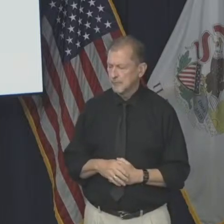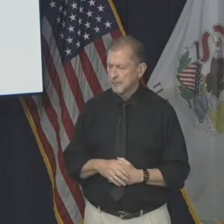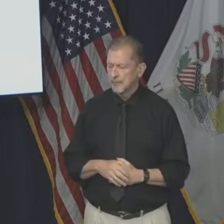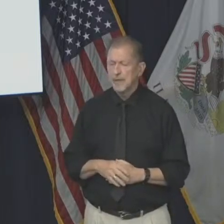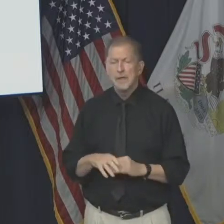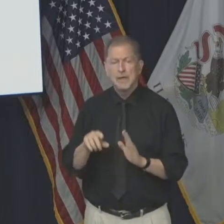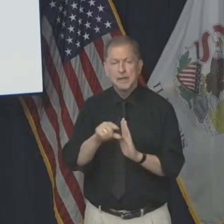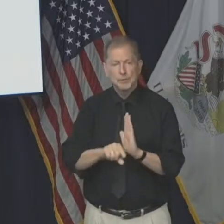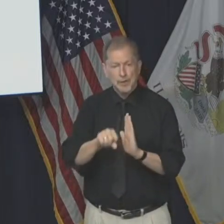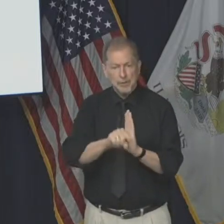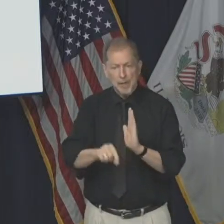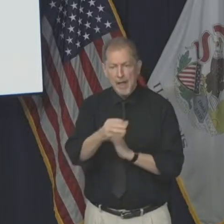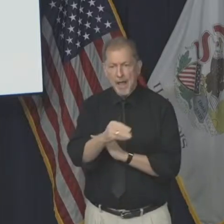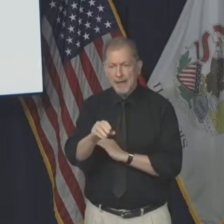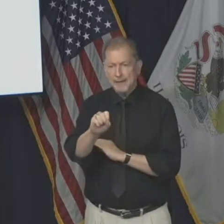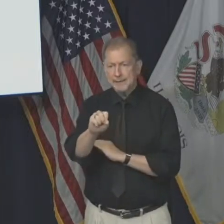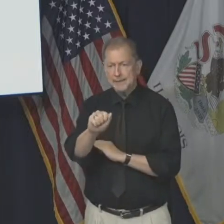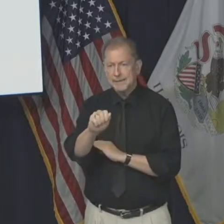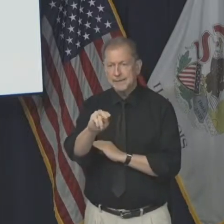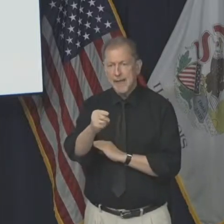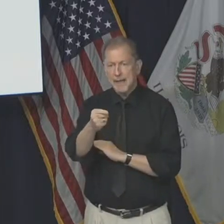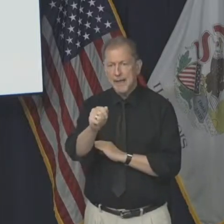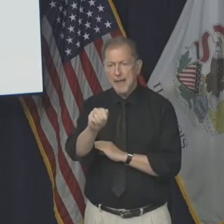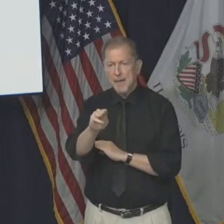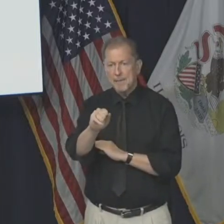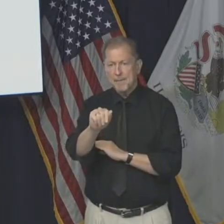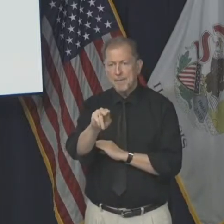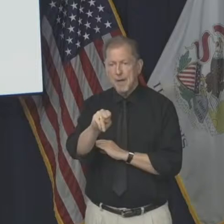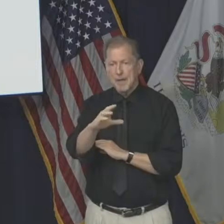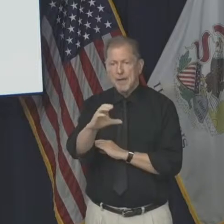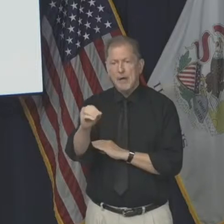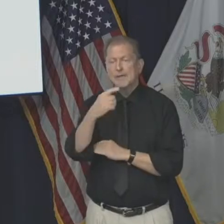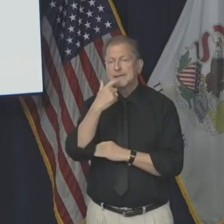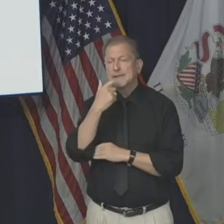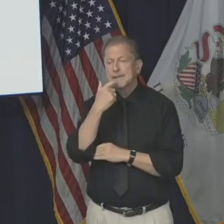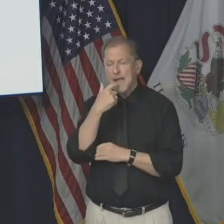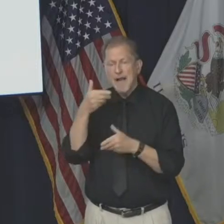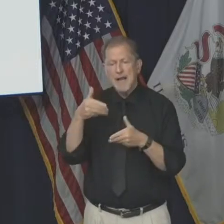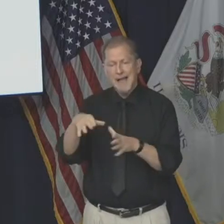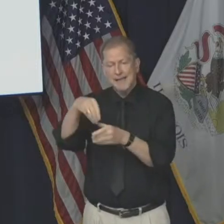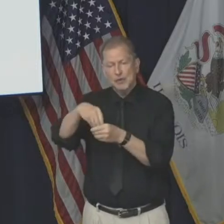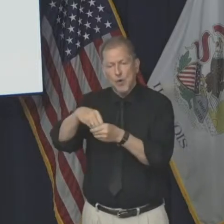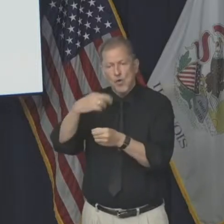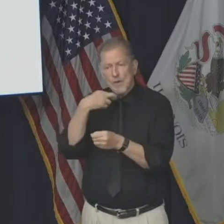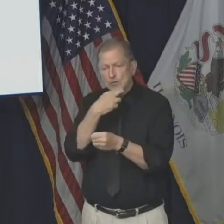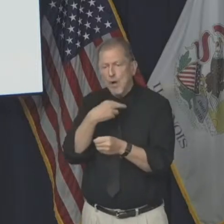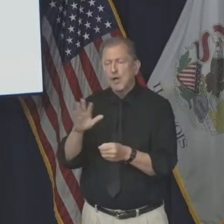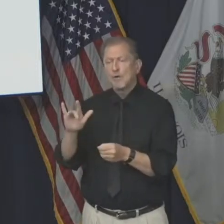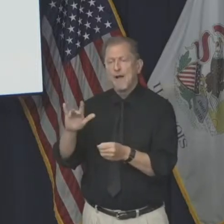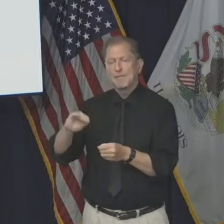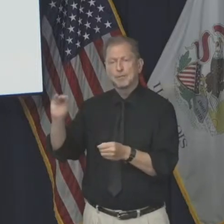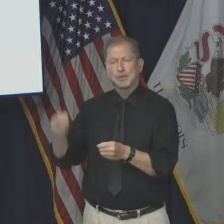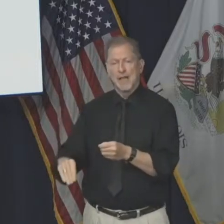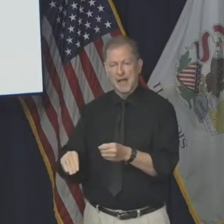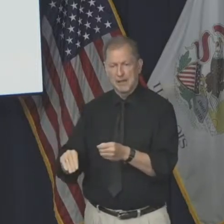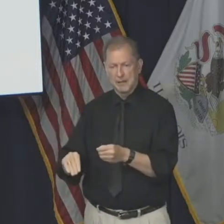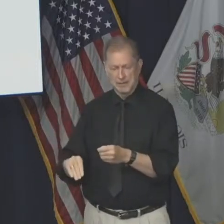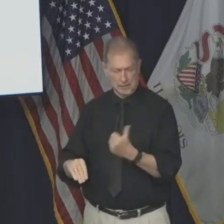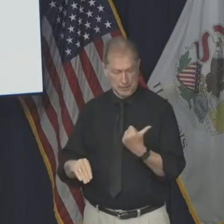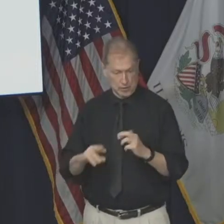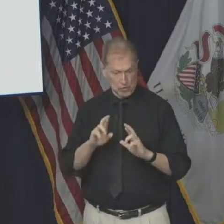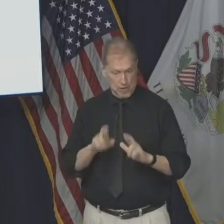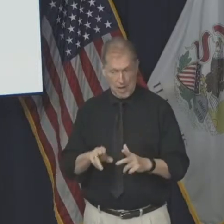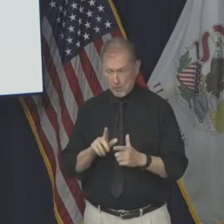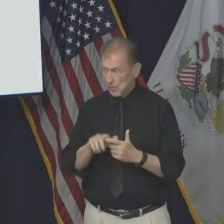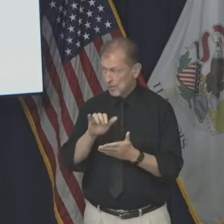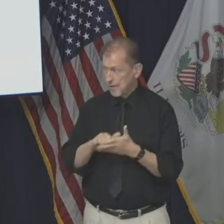Sangamon County announced today that they will allow indoor service to continue at 25% with some other limits. What's your reaction to their plan that defies